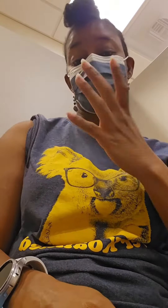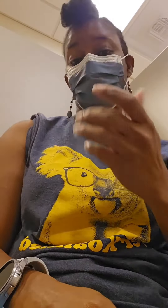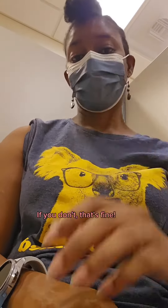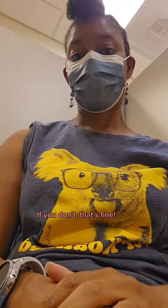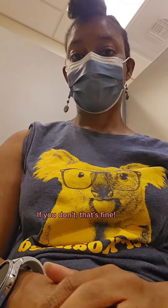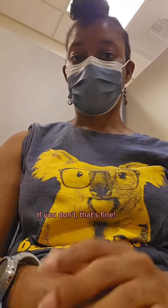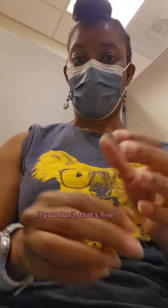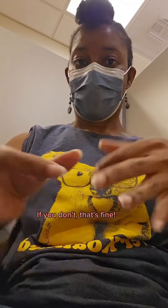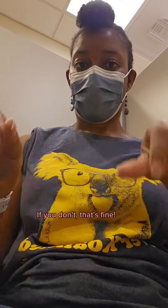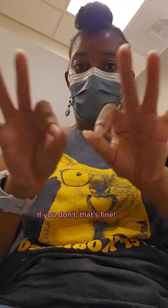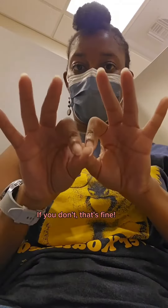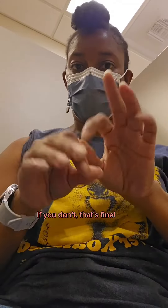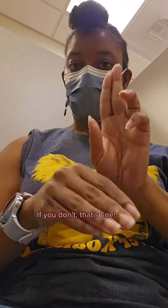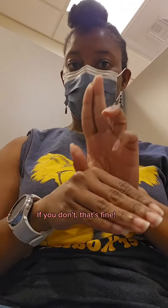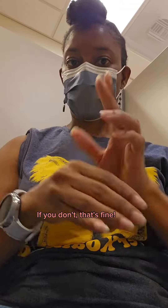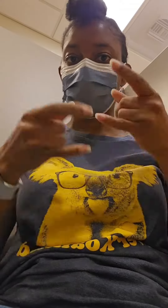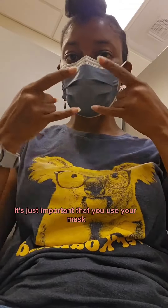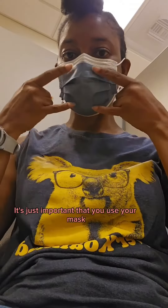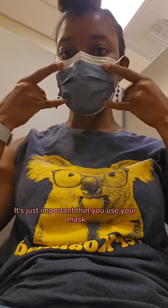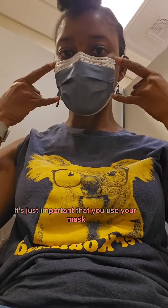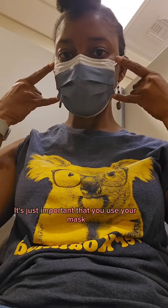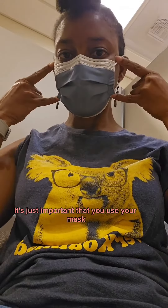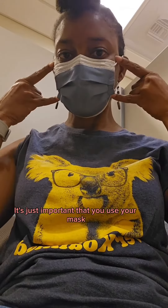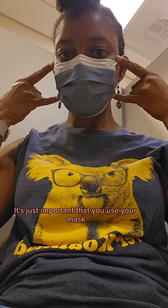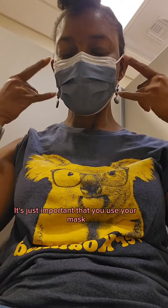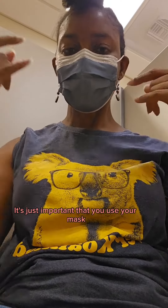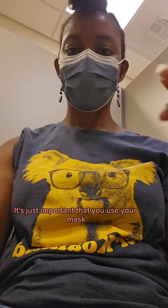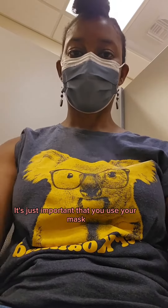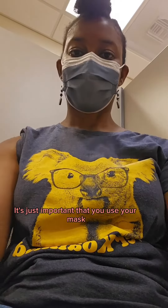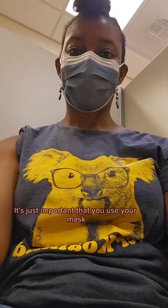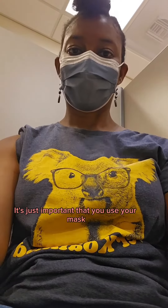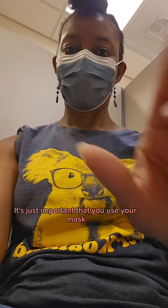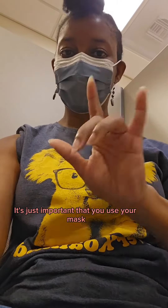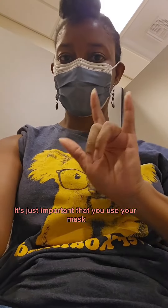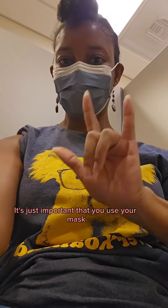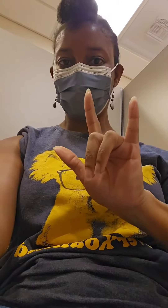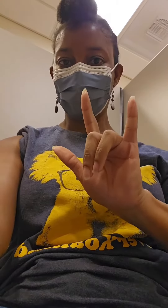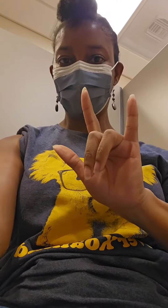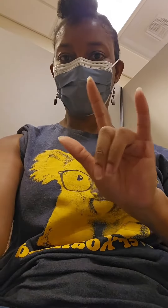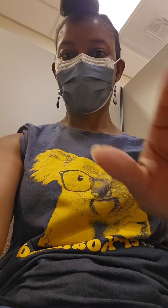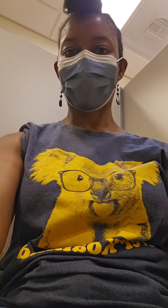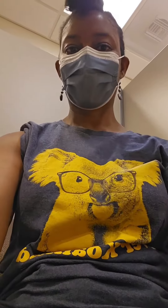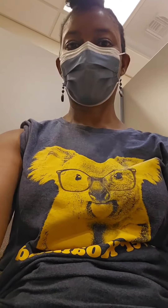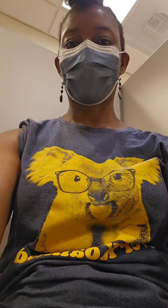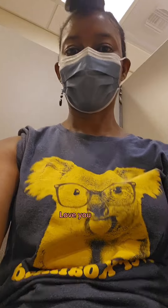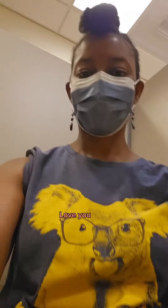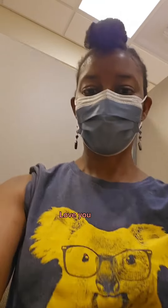If you don't, that's fine. Just important that you use your mask. Love you.